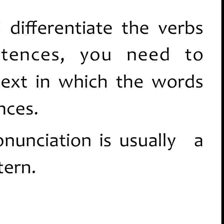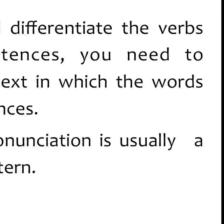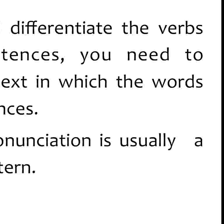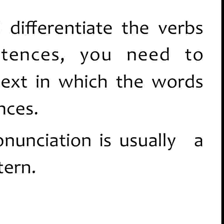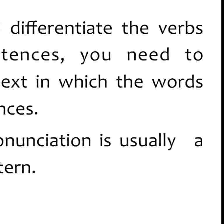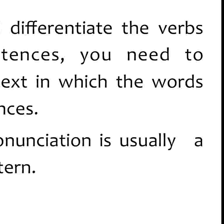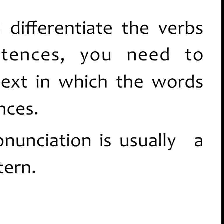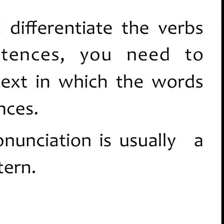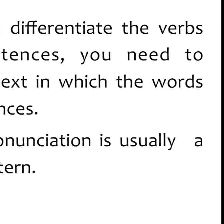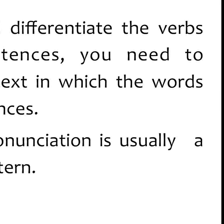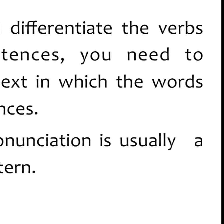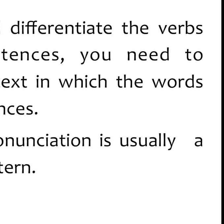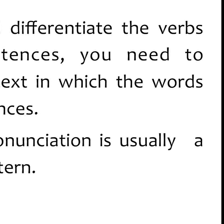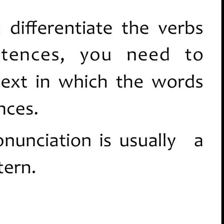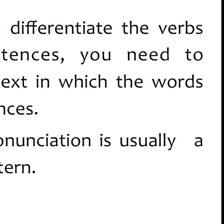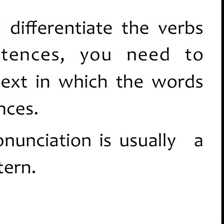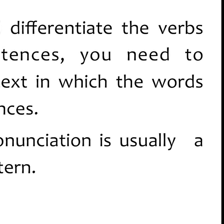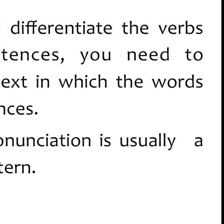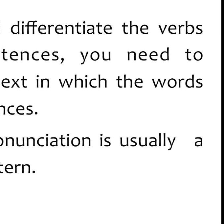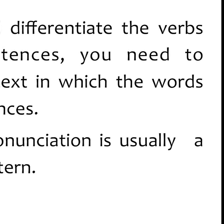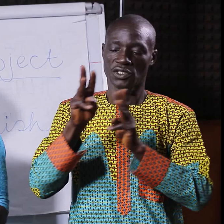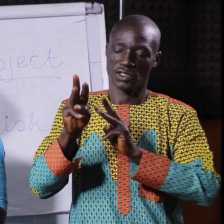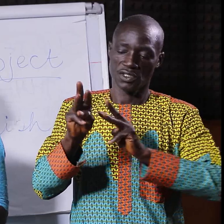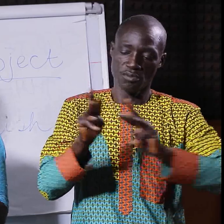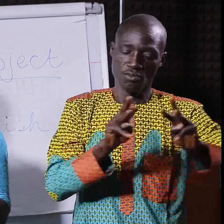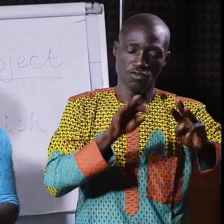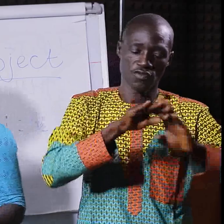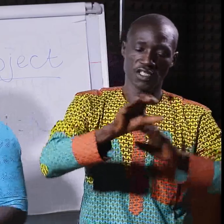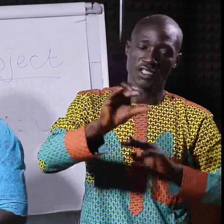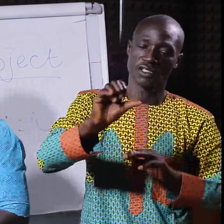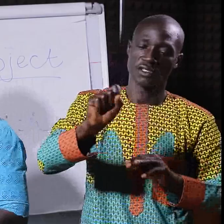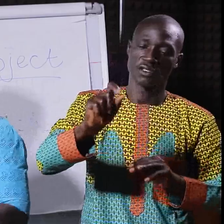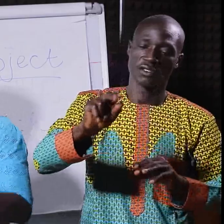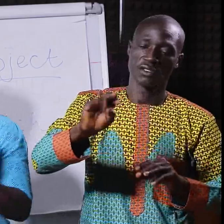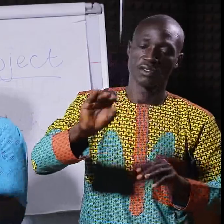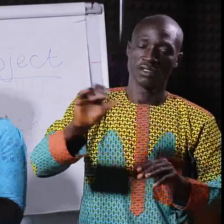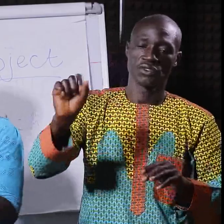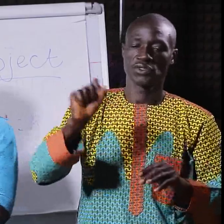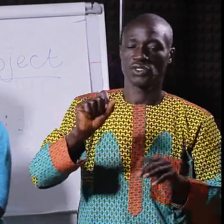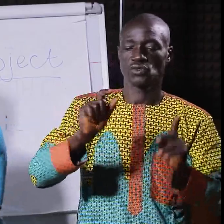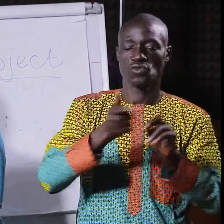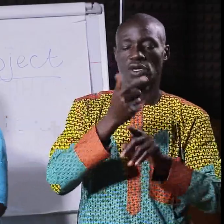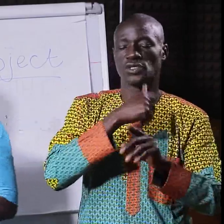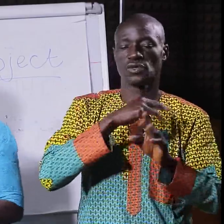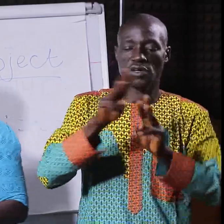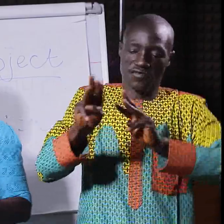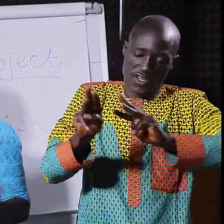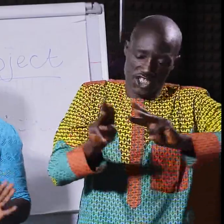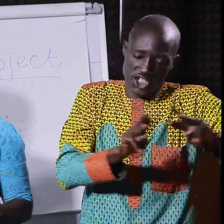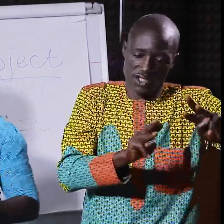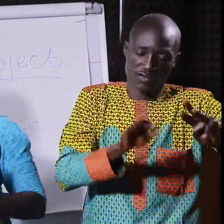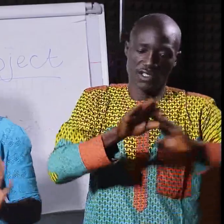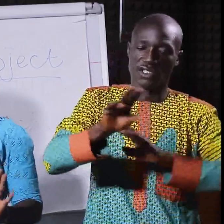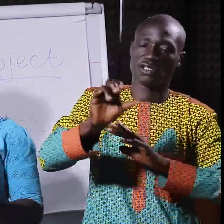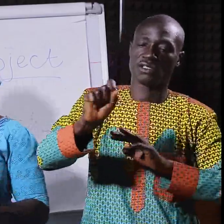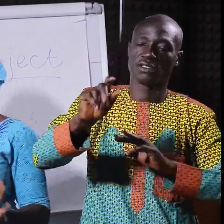The difference in pronunciation is usually a shift in stress. We have said that. So once there's a shift in stress, it means the